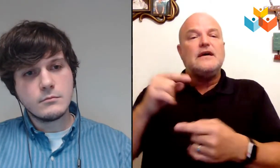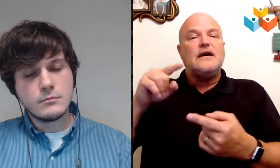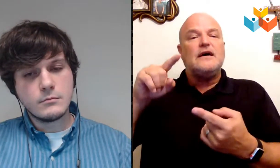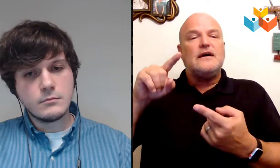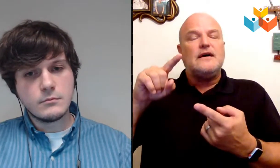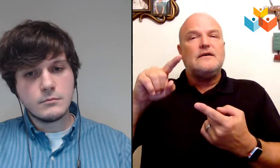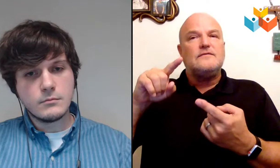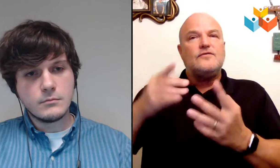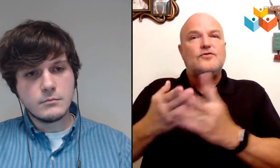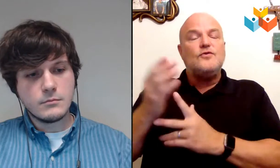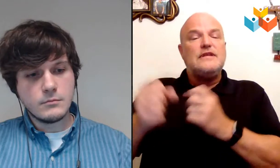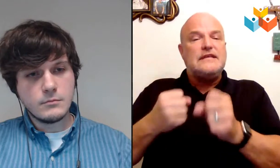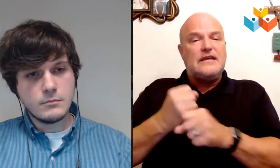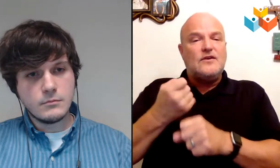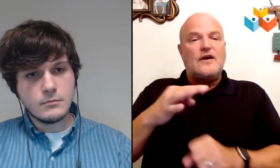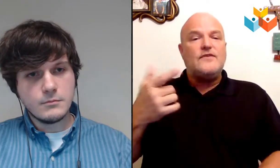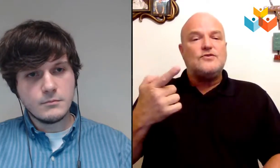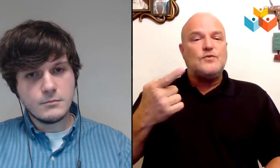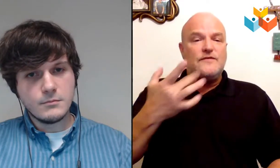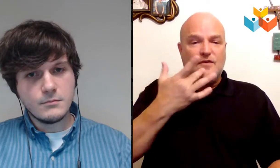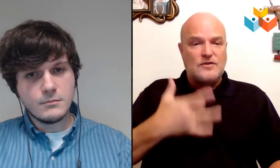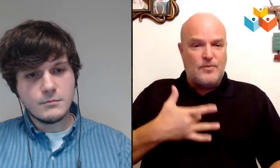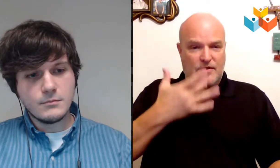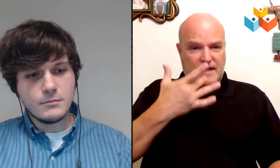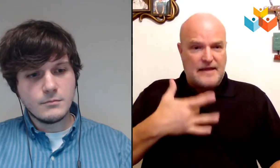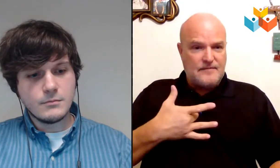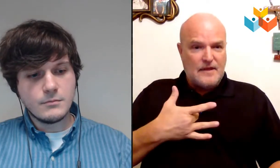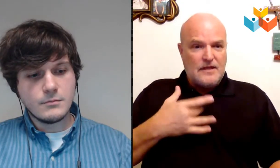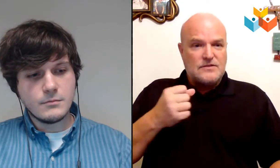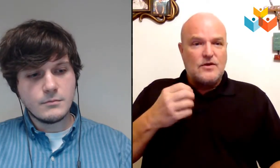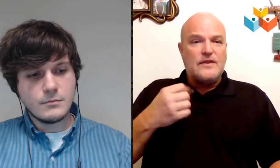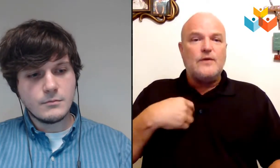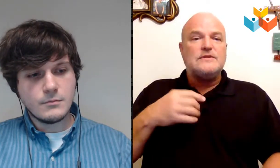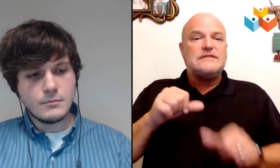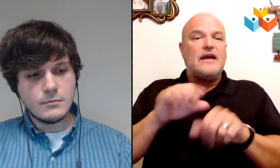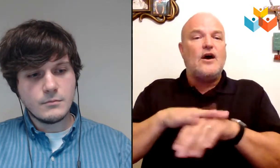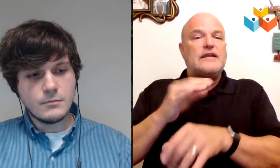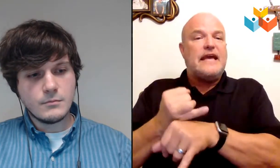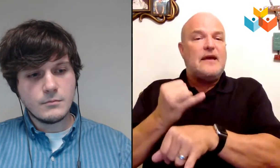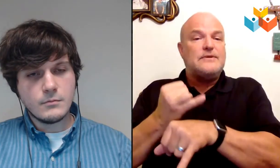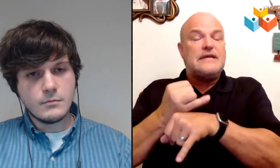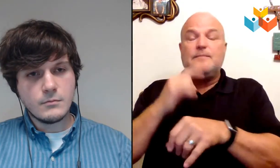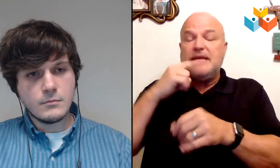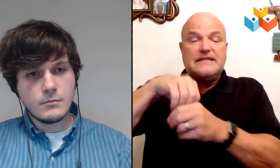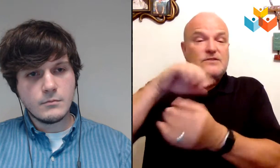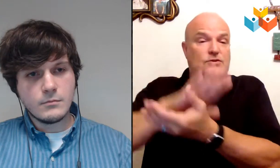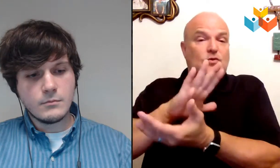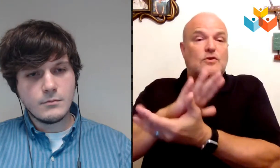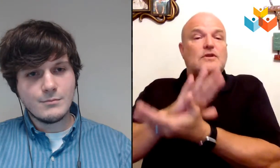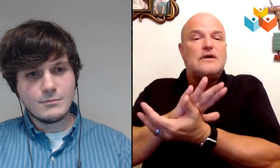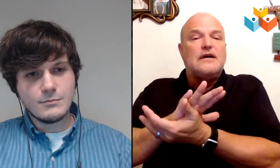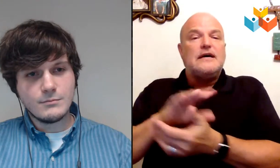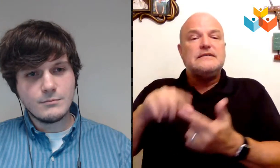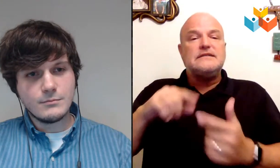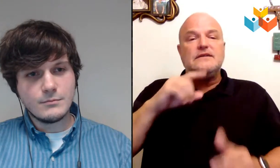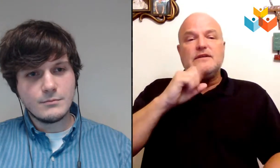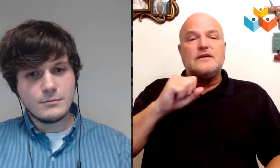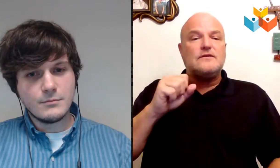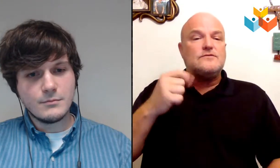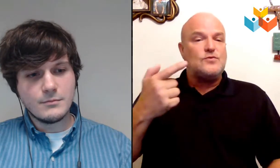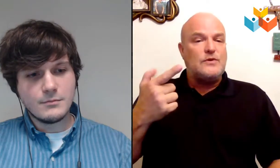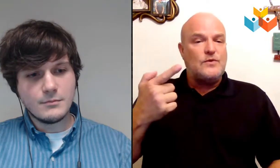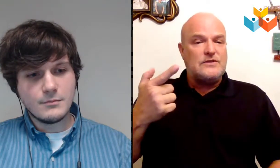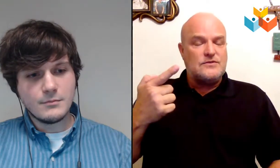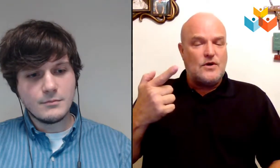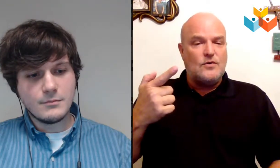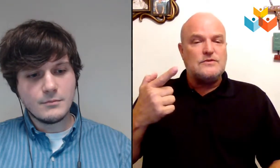campus through the year of their 21st birthday. So they would stay on campus and be in school until